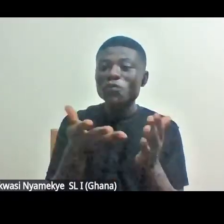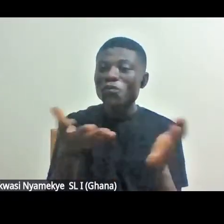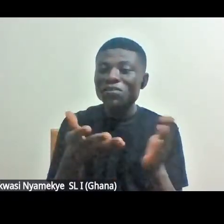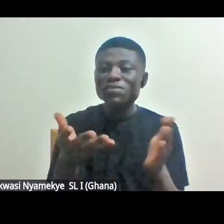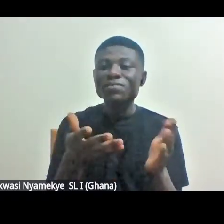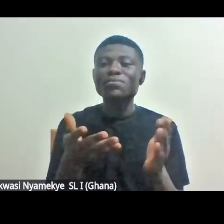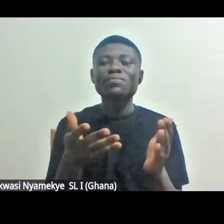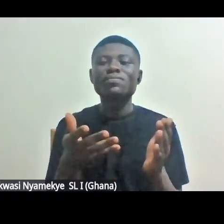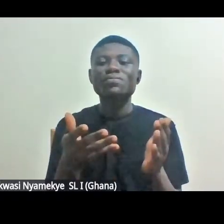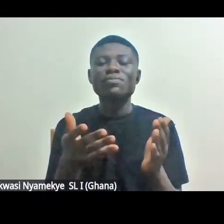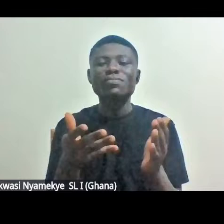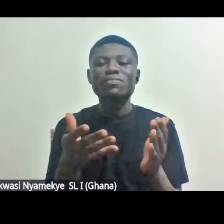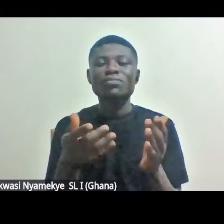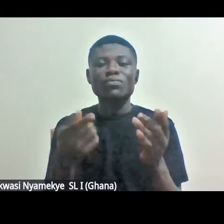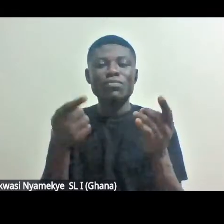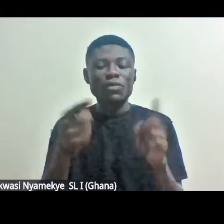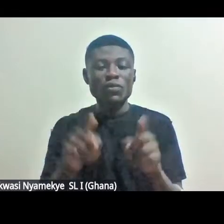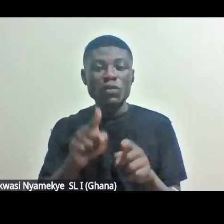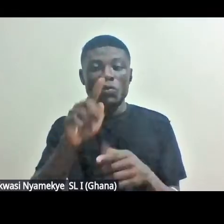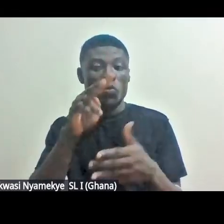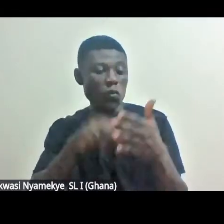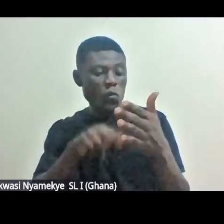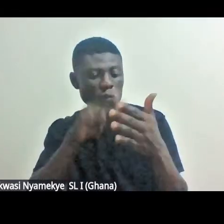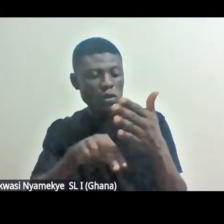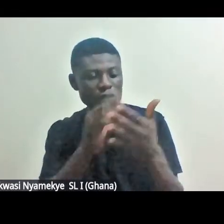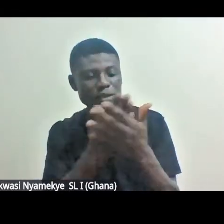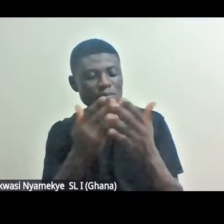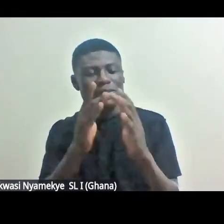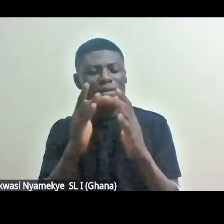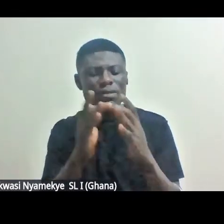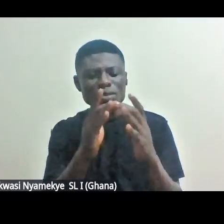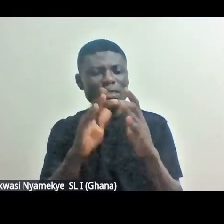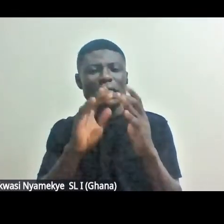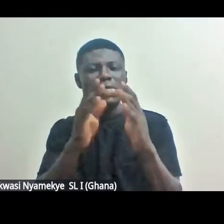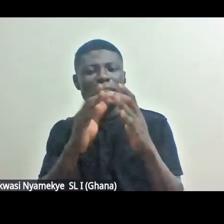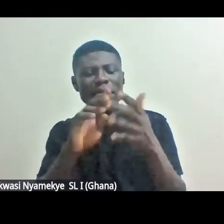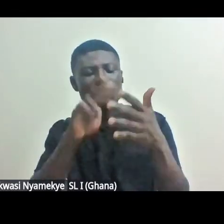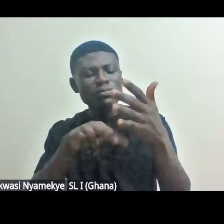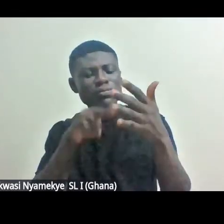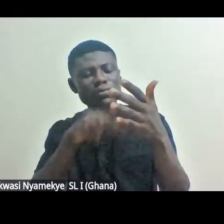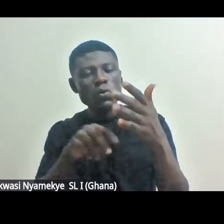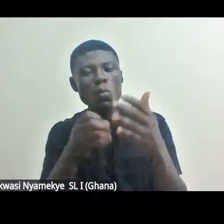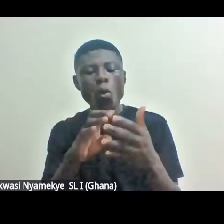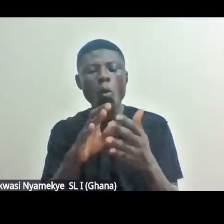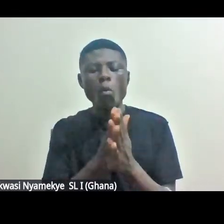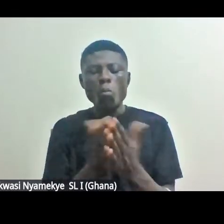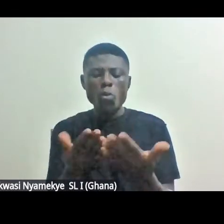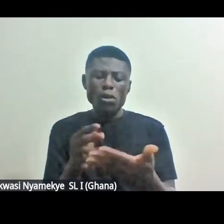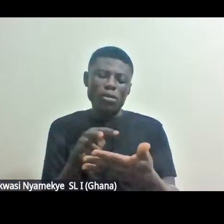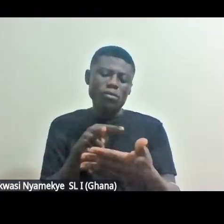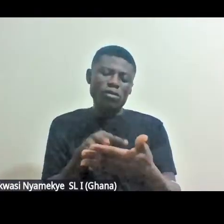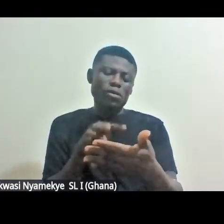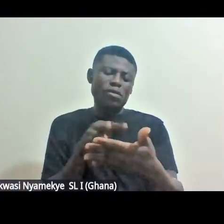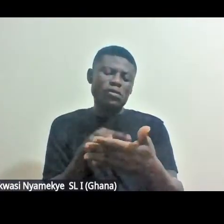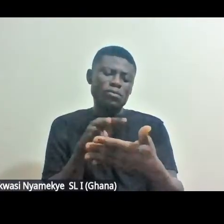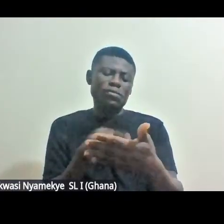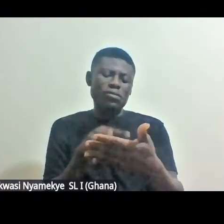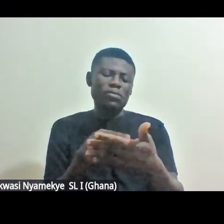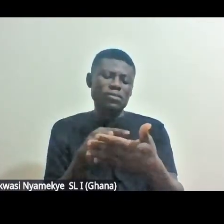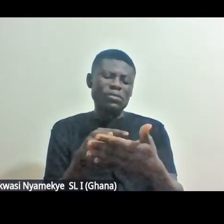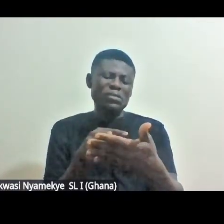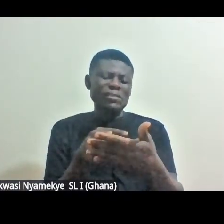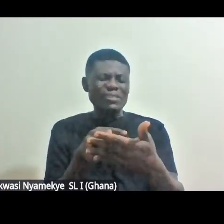is, when you're reading something online or in a book and it's hard